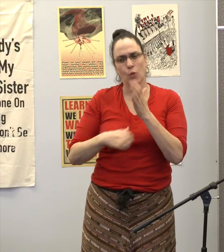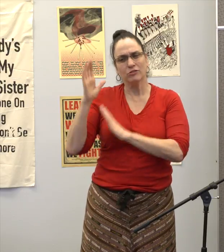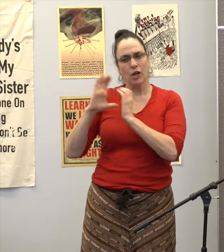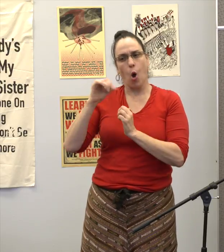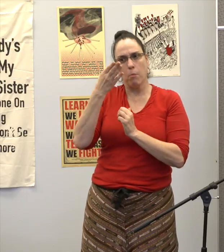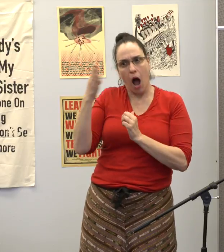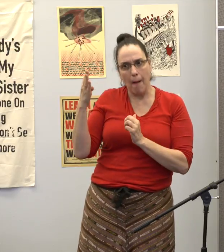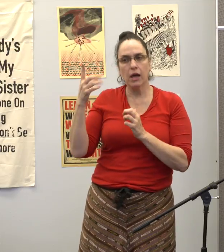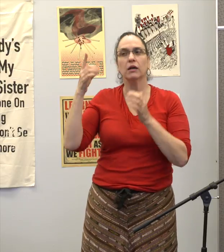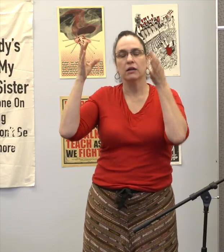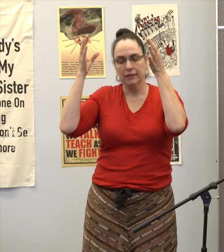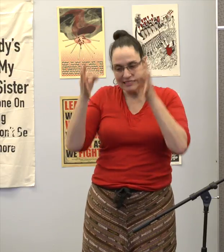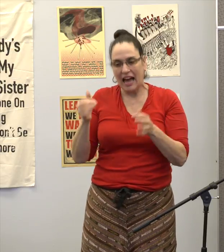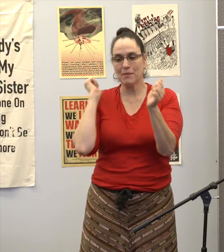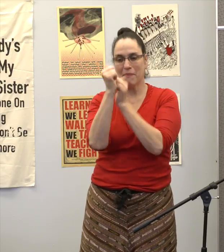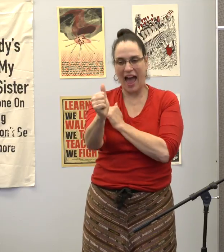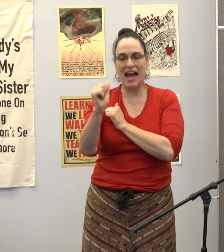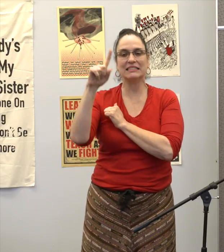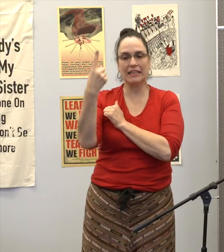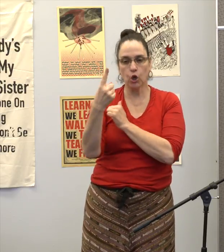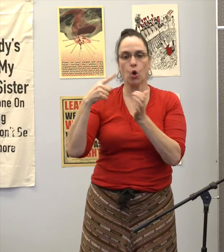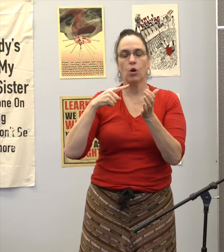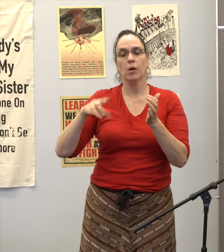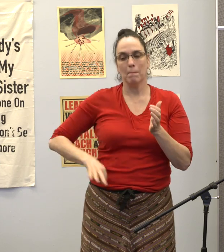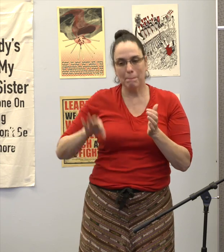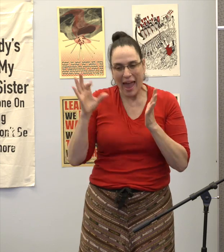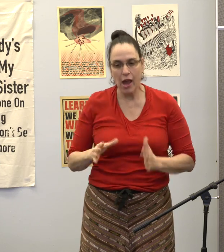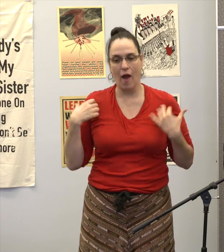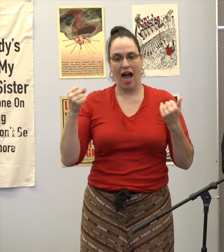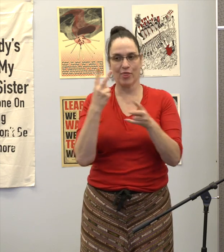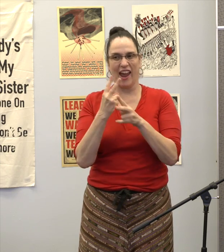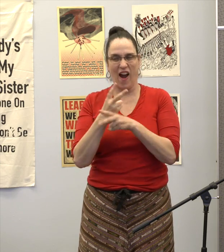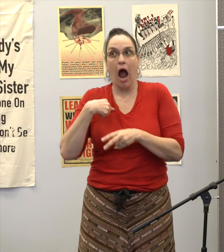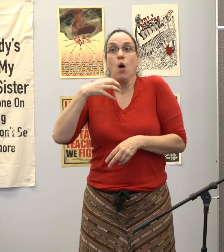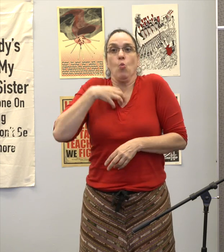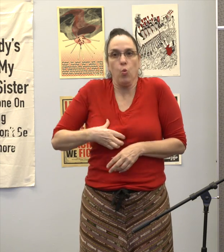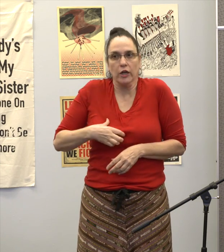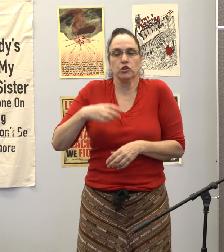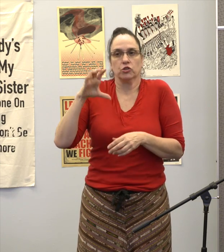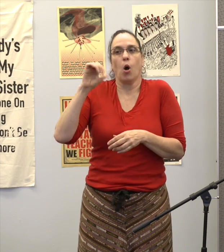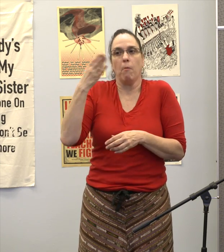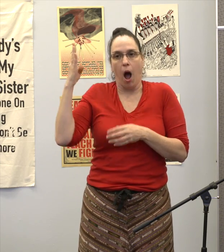done single payer health care and been done with this thing and had some guts.